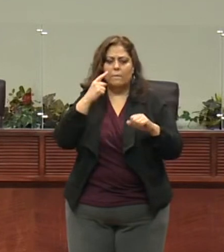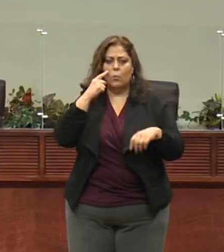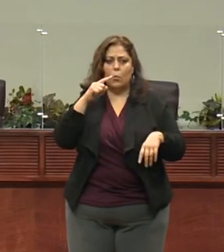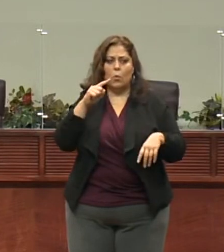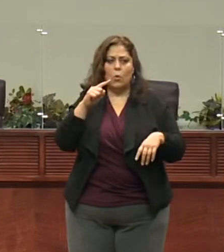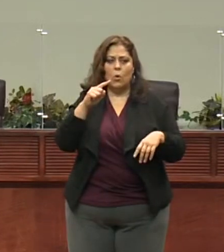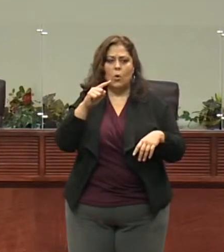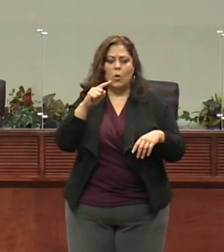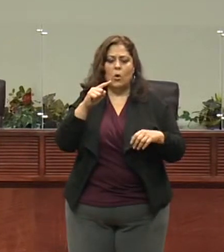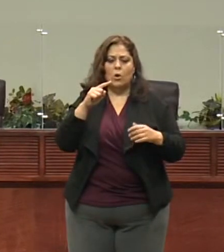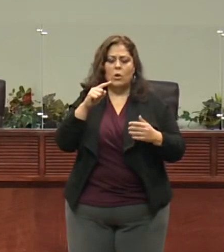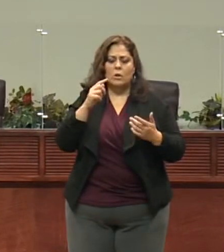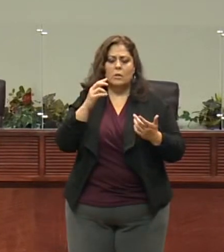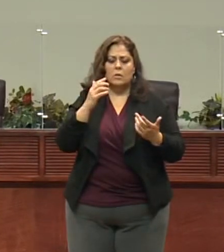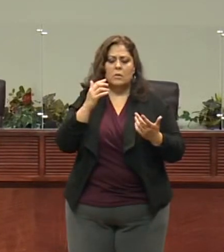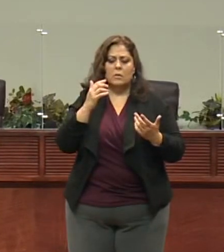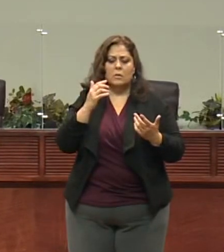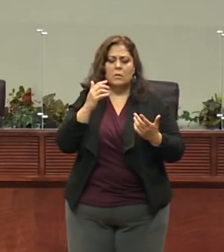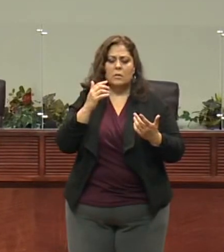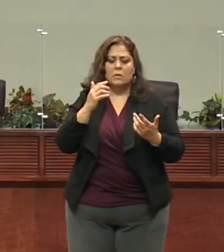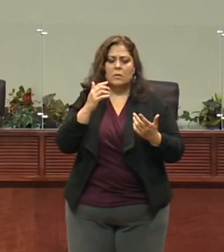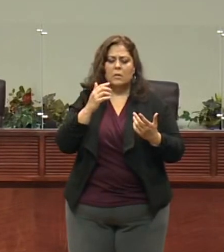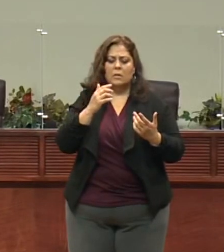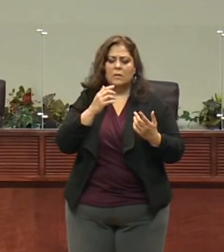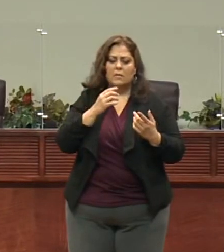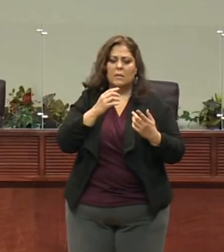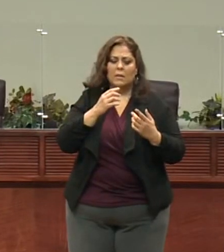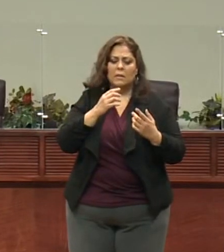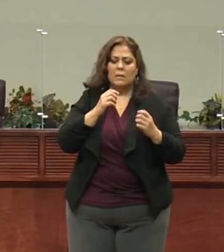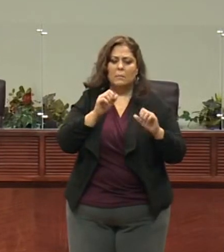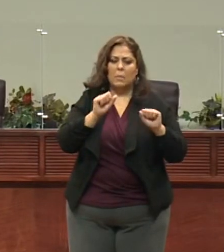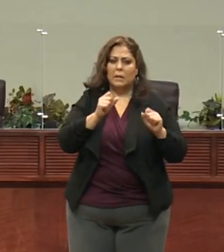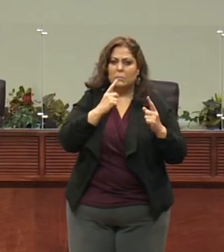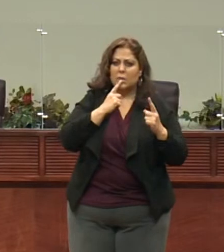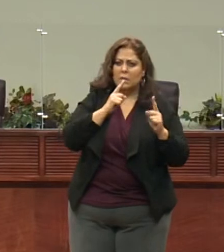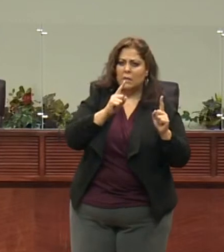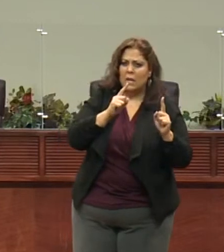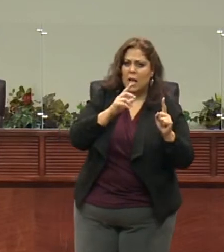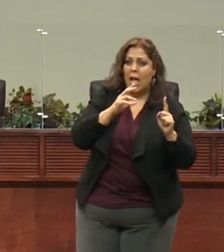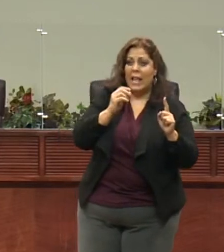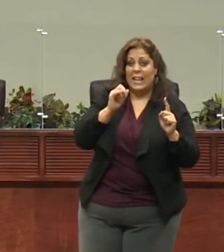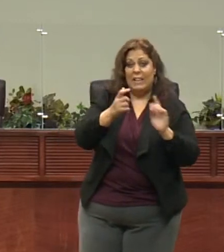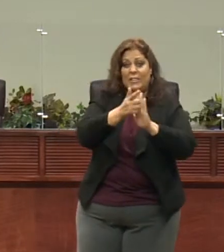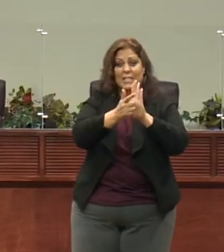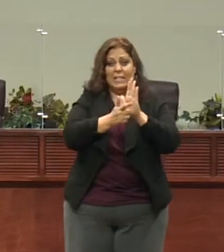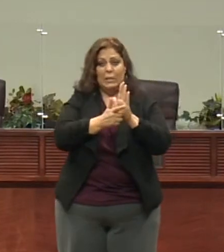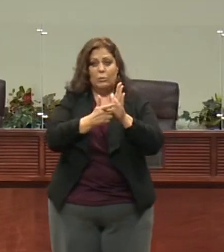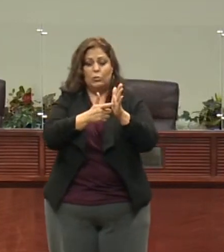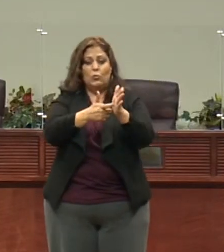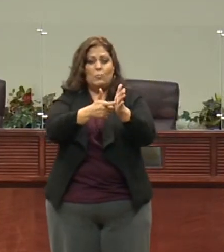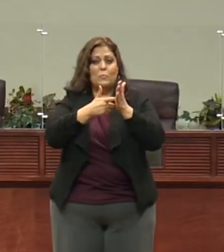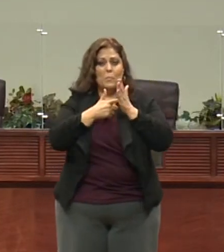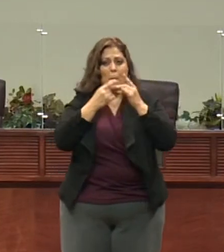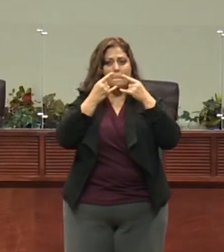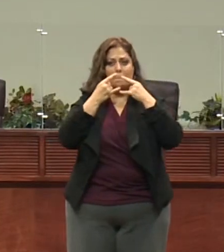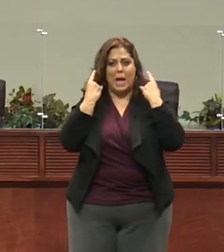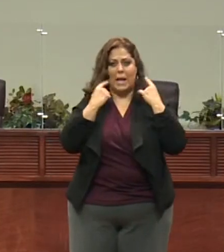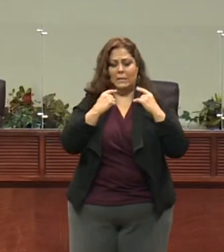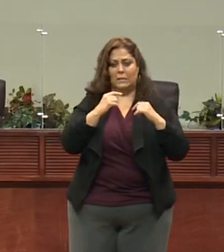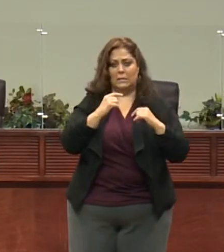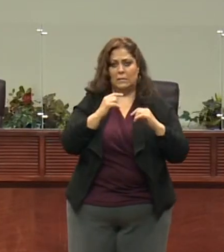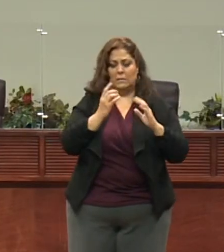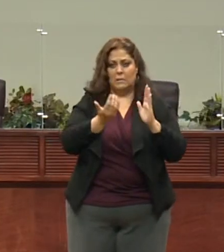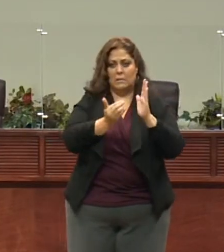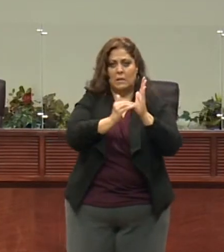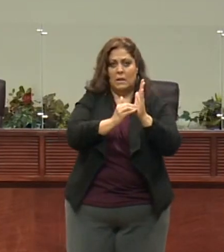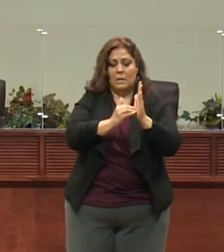the efficacy and the legality of instituting any type of mask mandates. In order for us to do